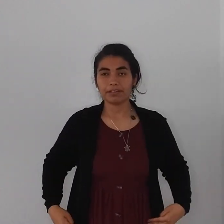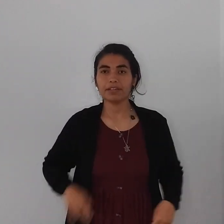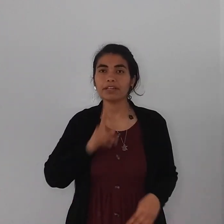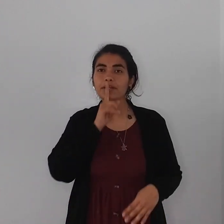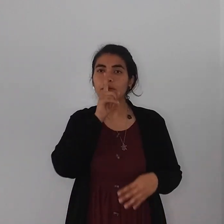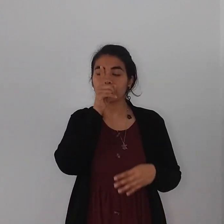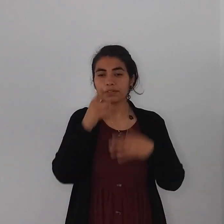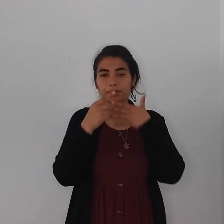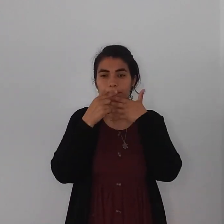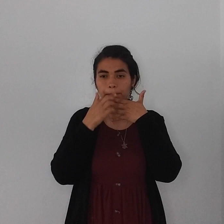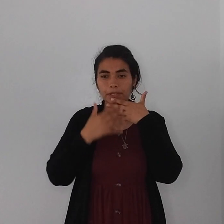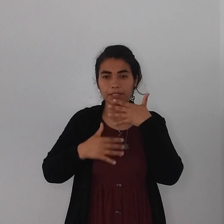body, real blood,